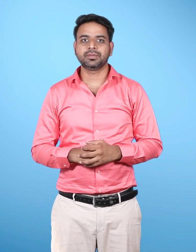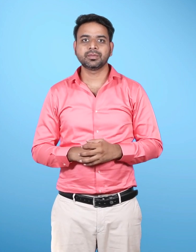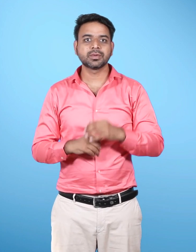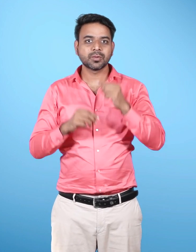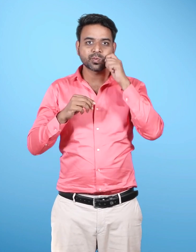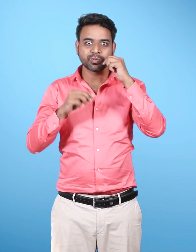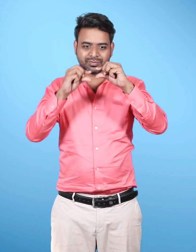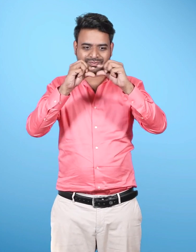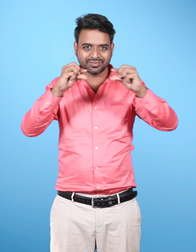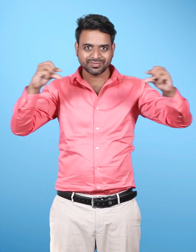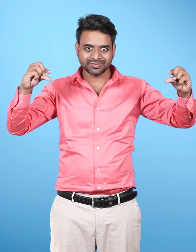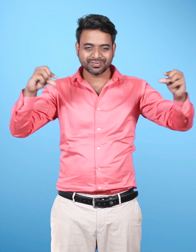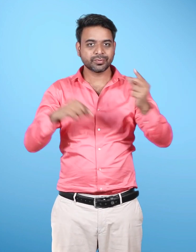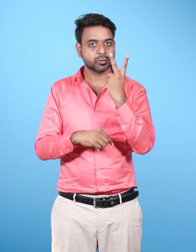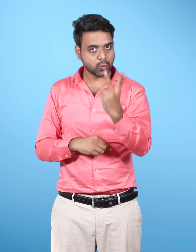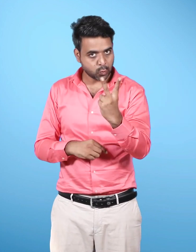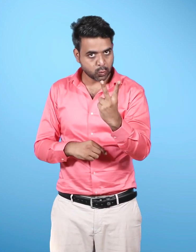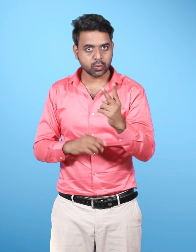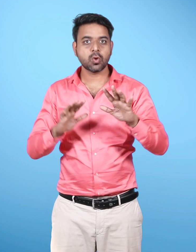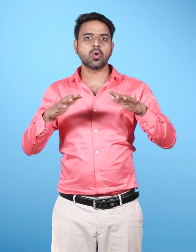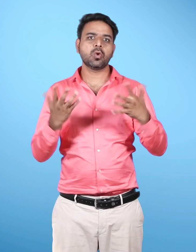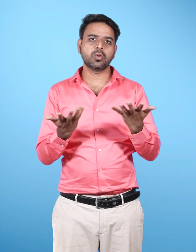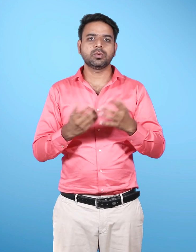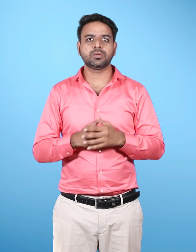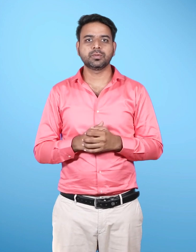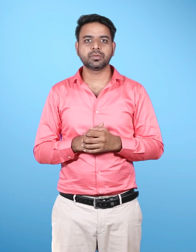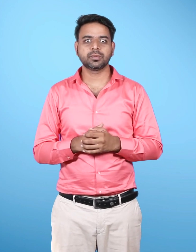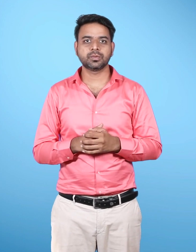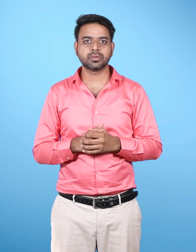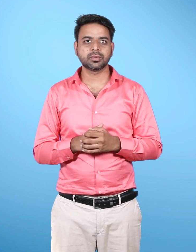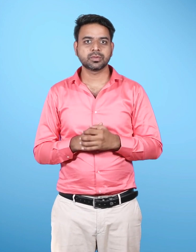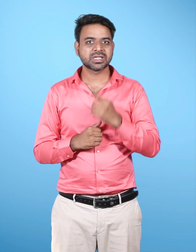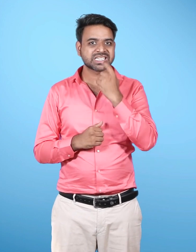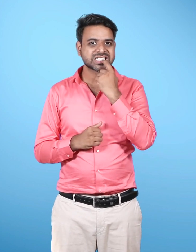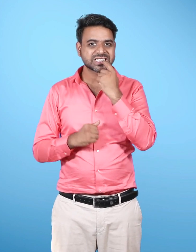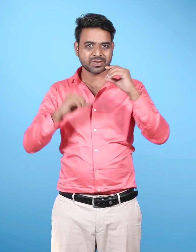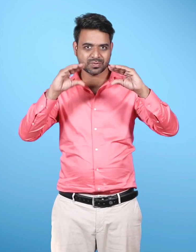Two wires and a small sheet of thermocol or a wooden board.